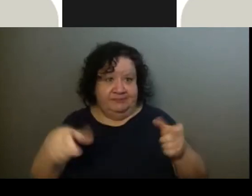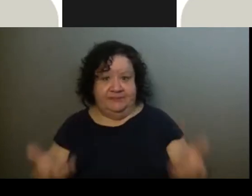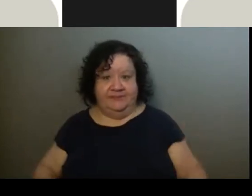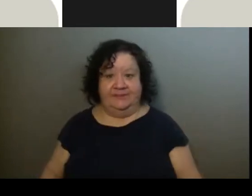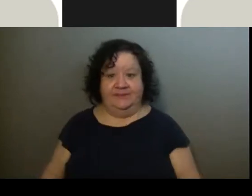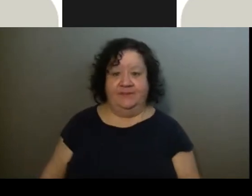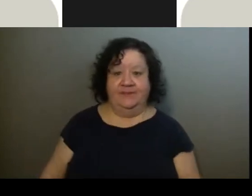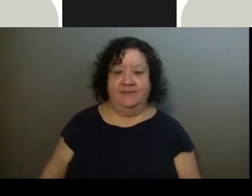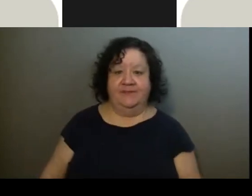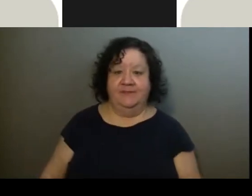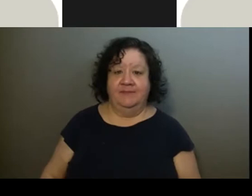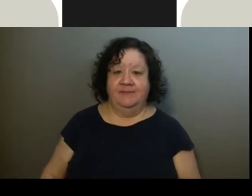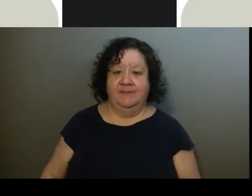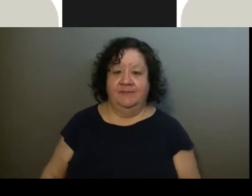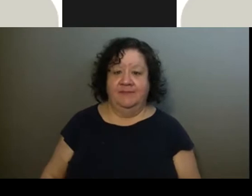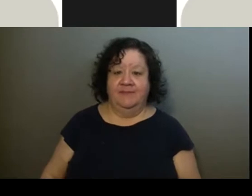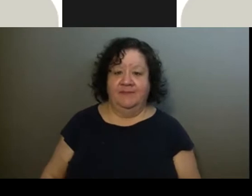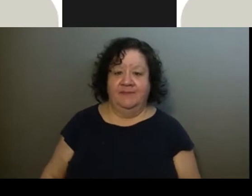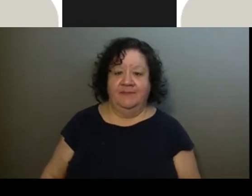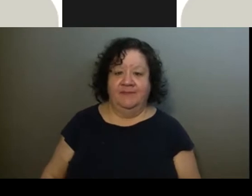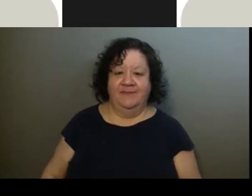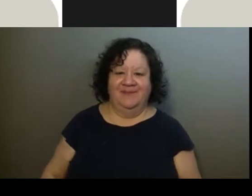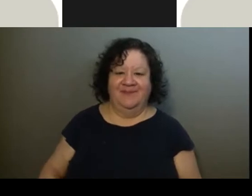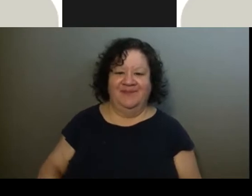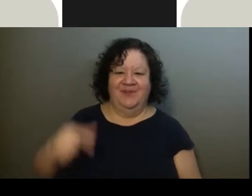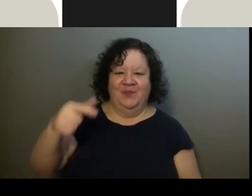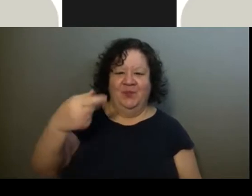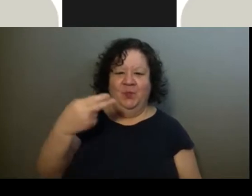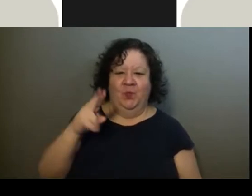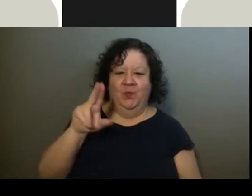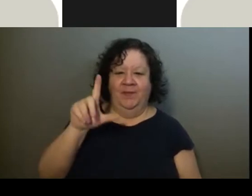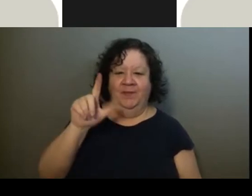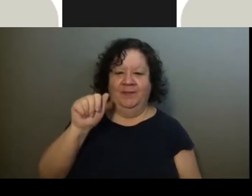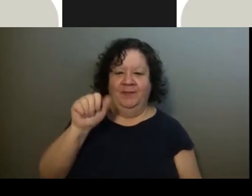The question from Ghulam Nabi, I think there was on climate change and disability.